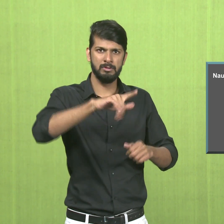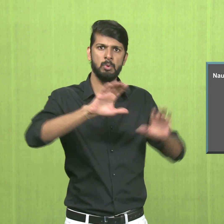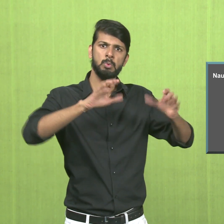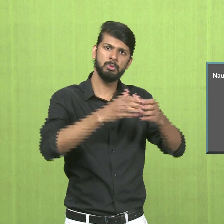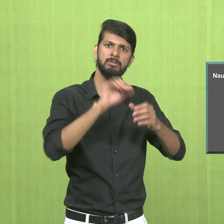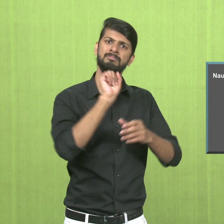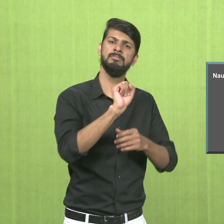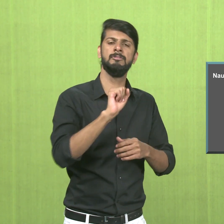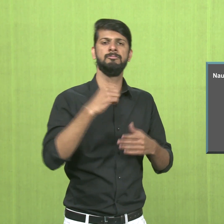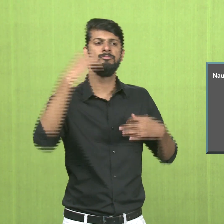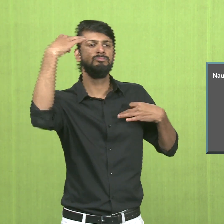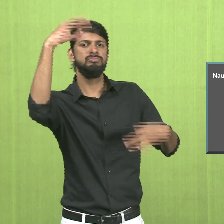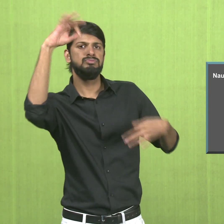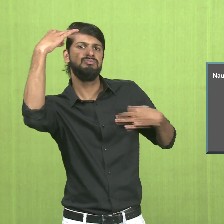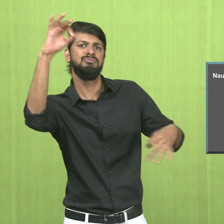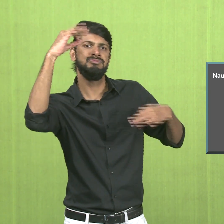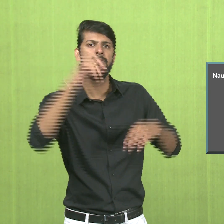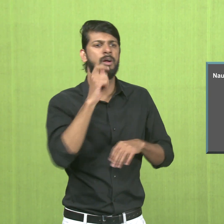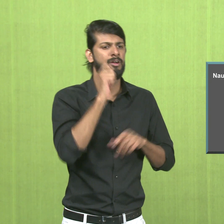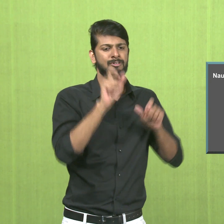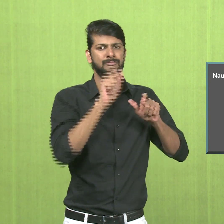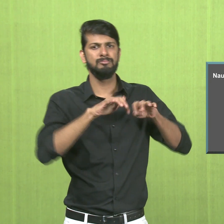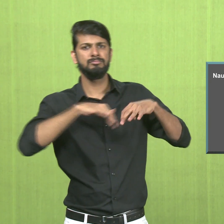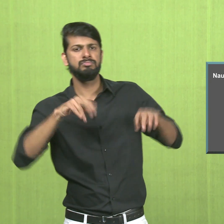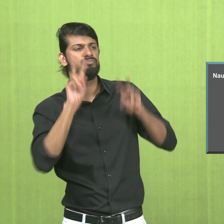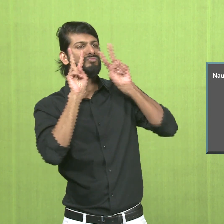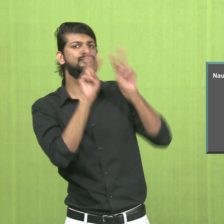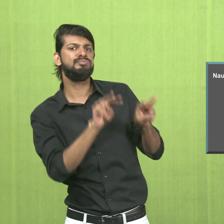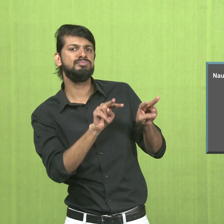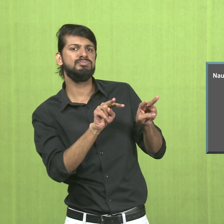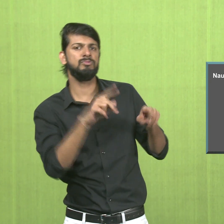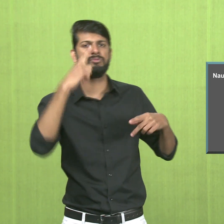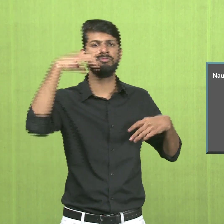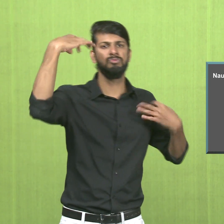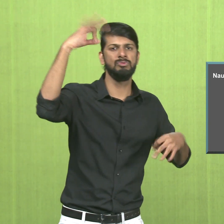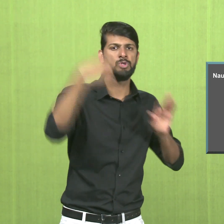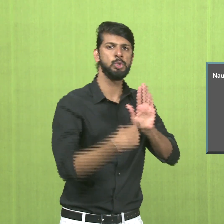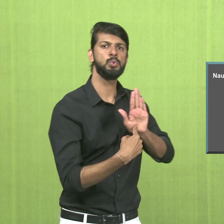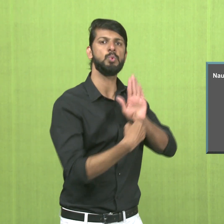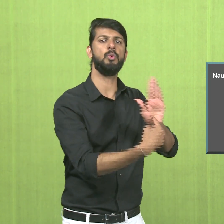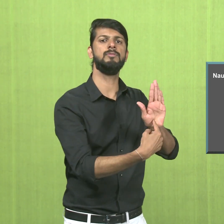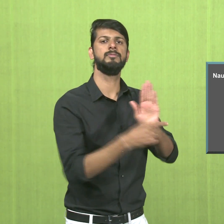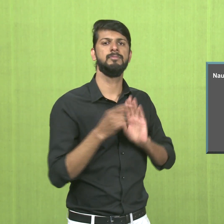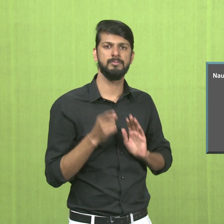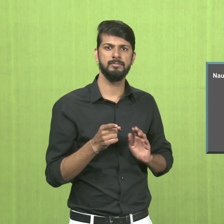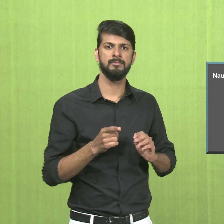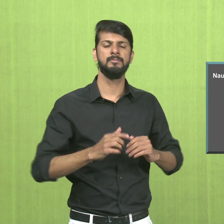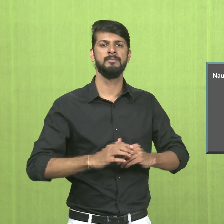Notch Girl, they were performers in a court where people used to come and pay and they would dance and entertain